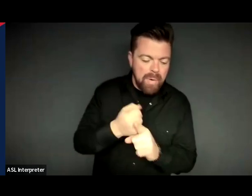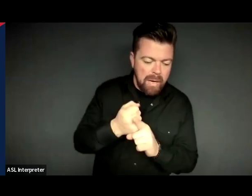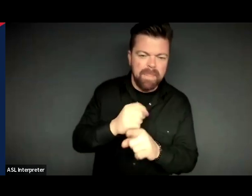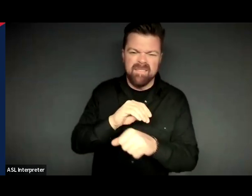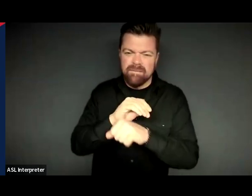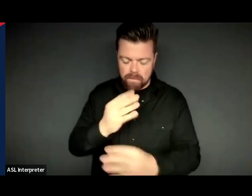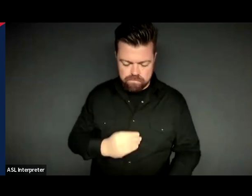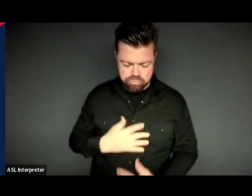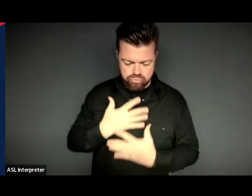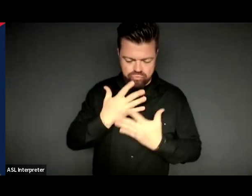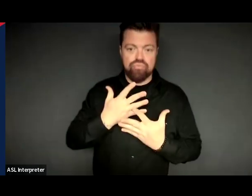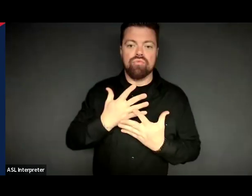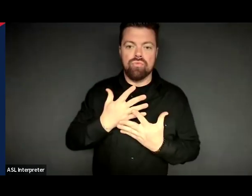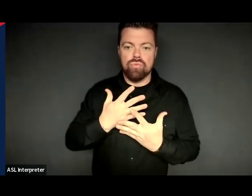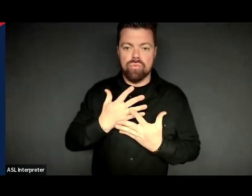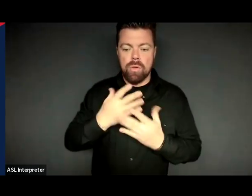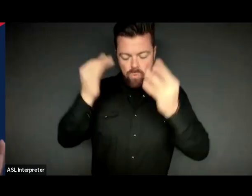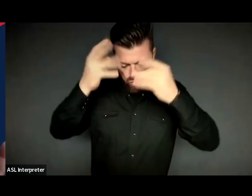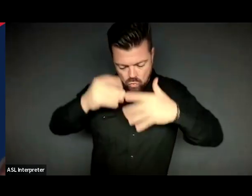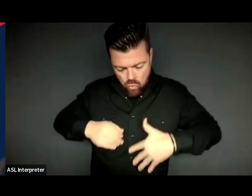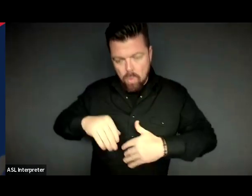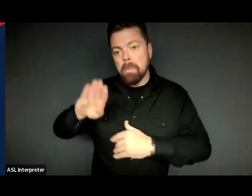gets filtered through to your bladder, it's going to